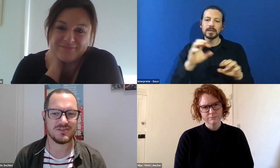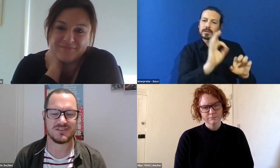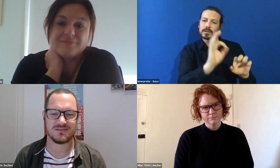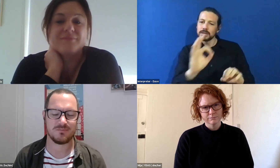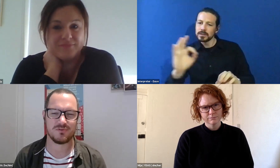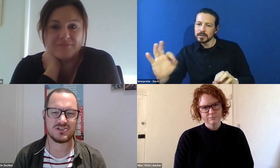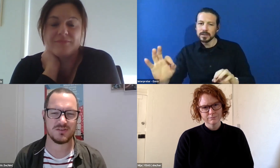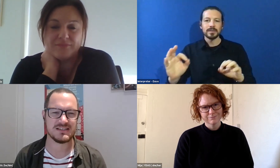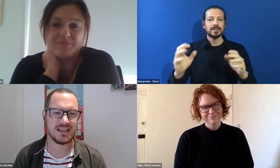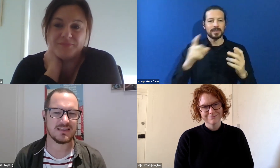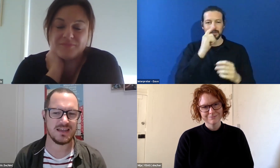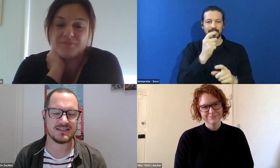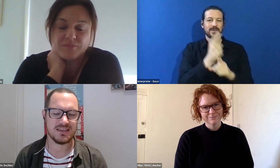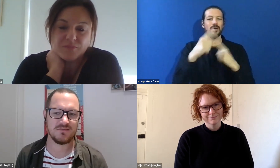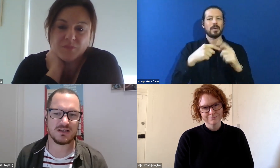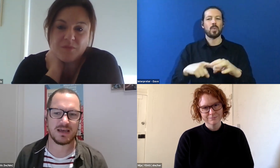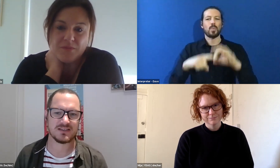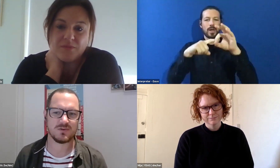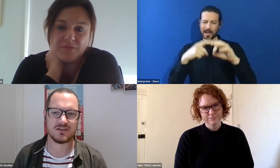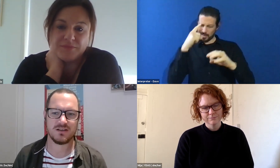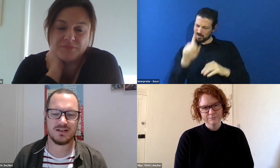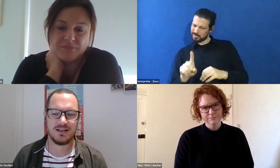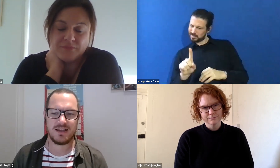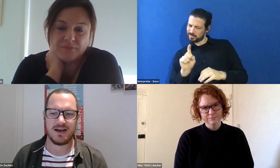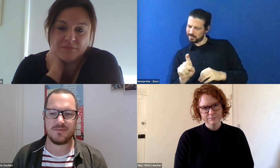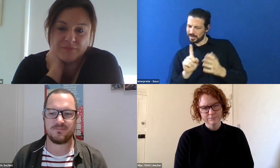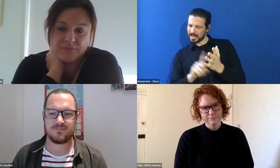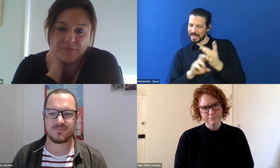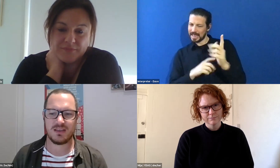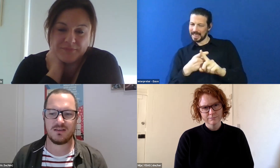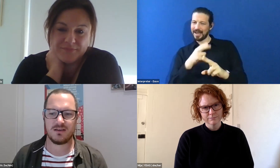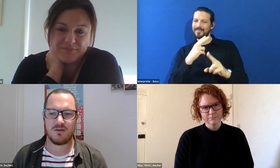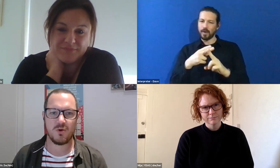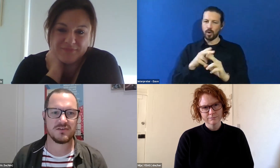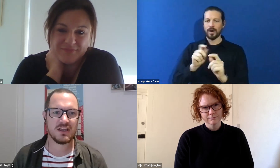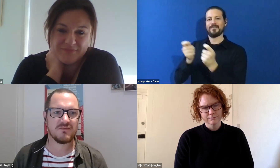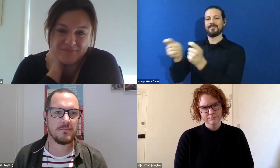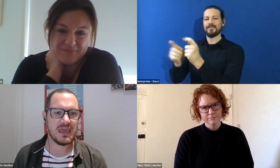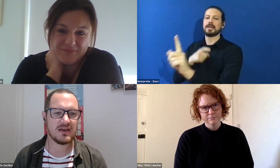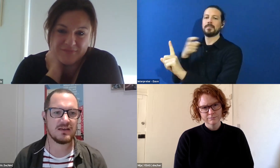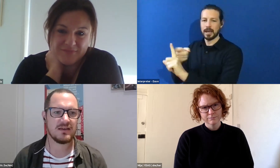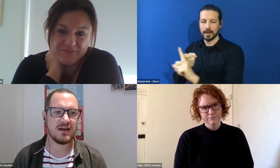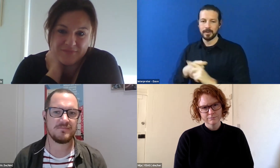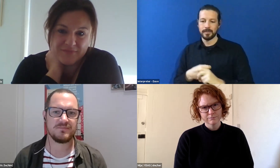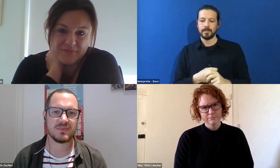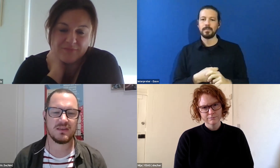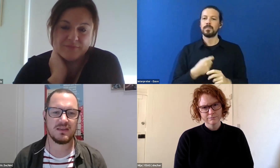quality was, and I'm pretty sure there's a link there to give feedback as well. I'm wondering if